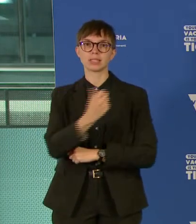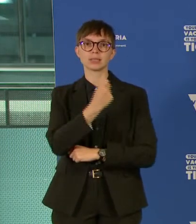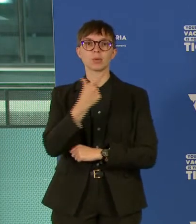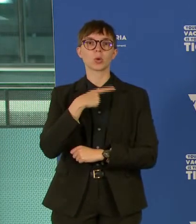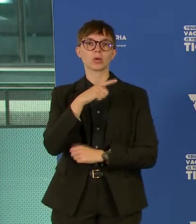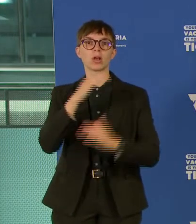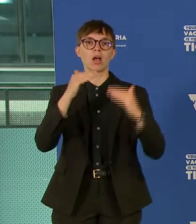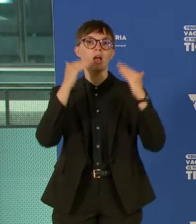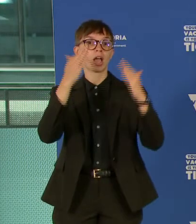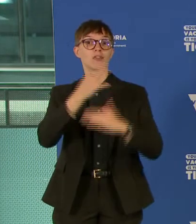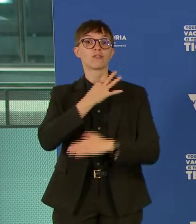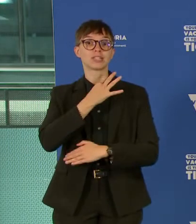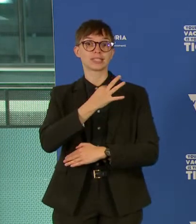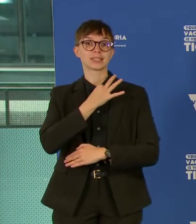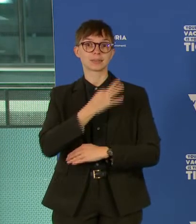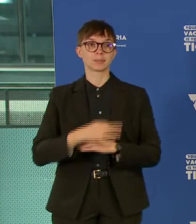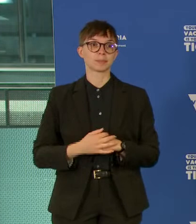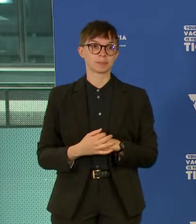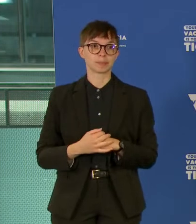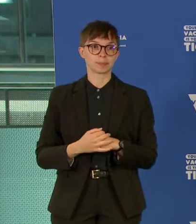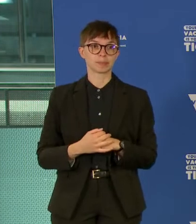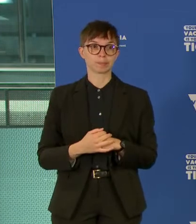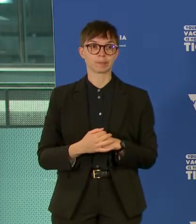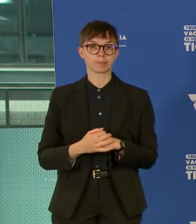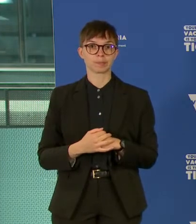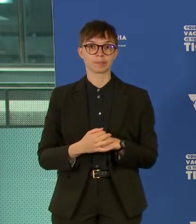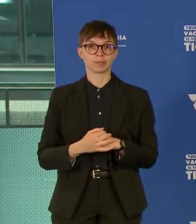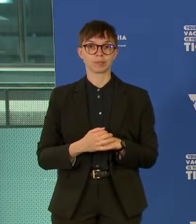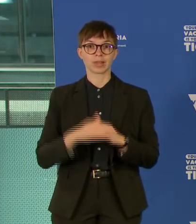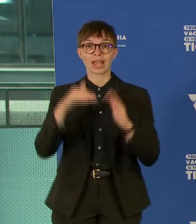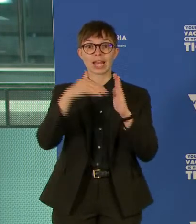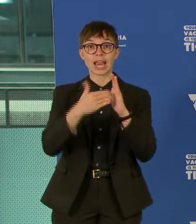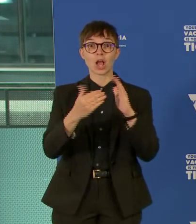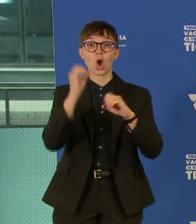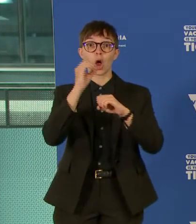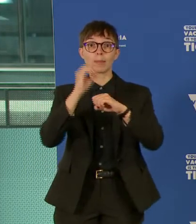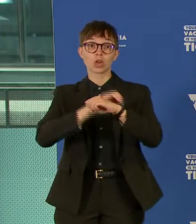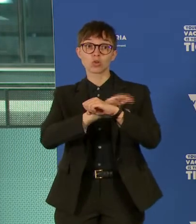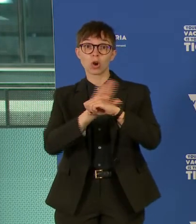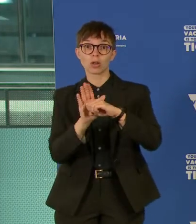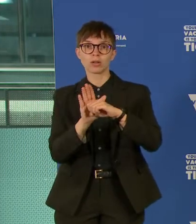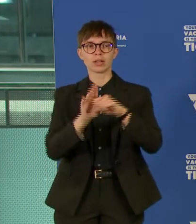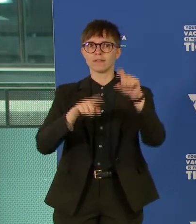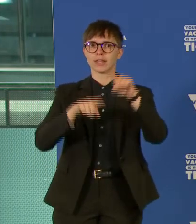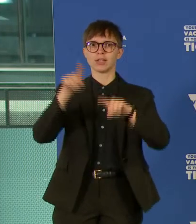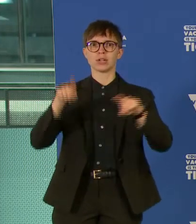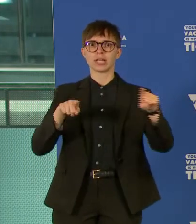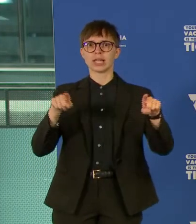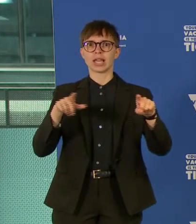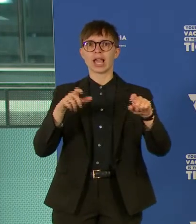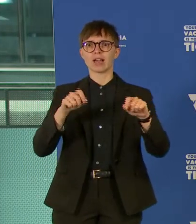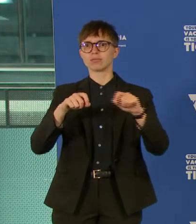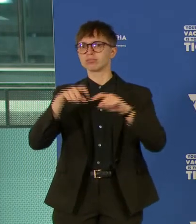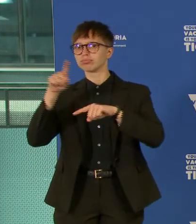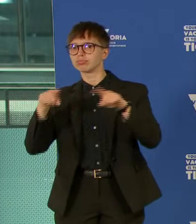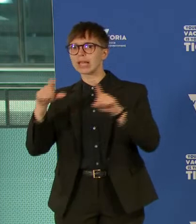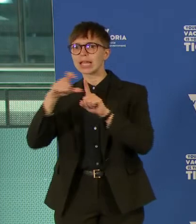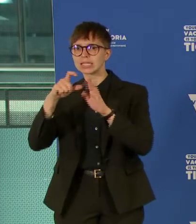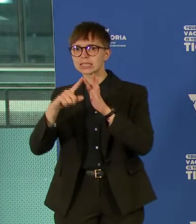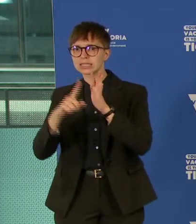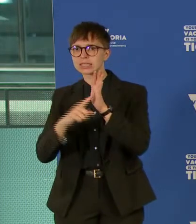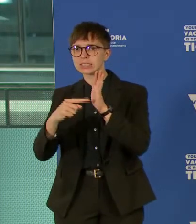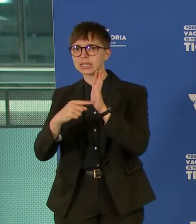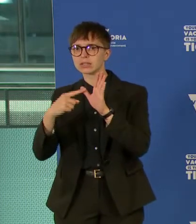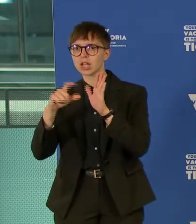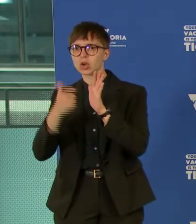life and that will continue to work for this variant, for any future variant. Opening windows, good ventilation in our